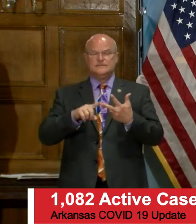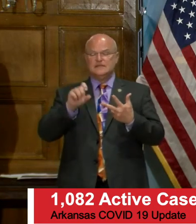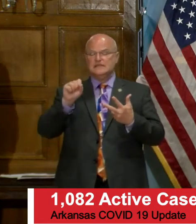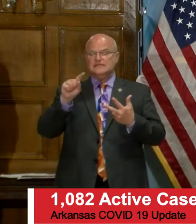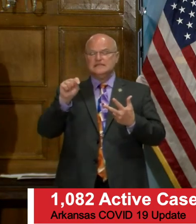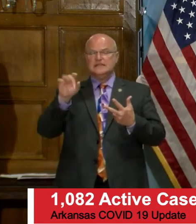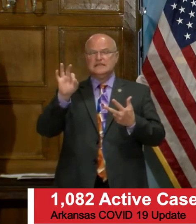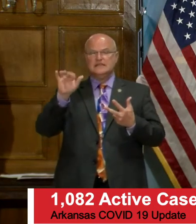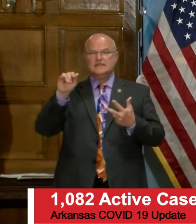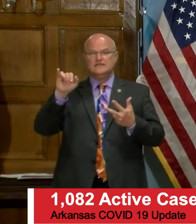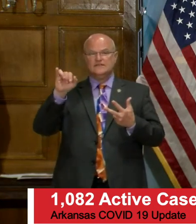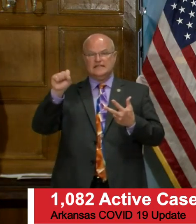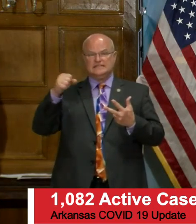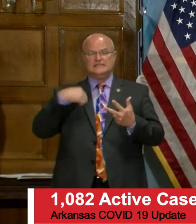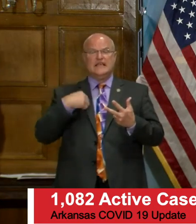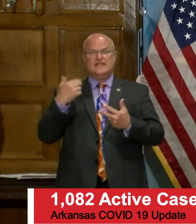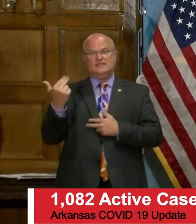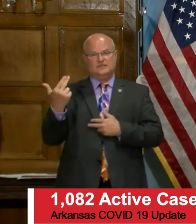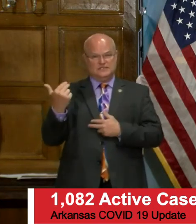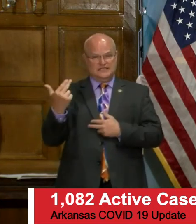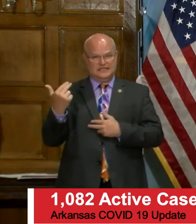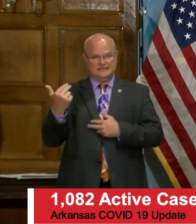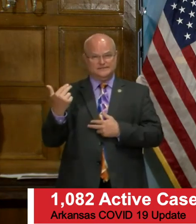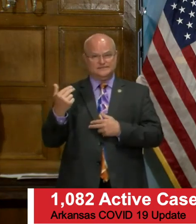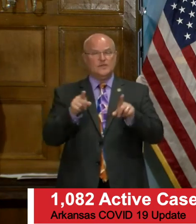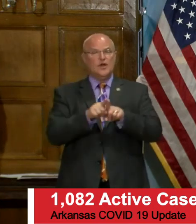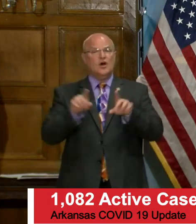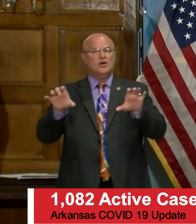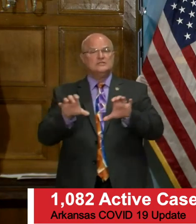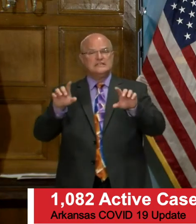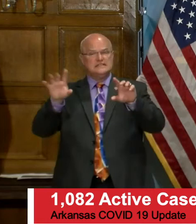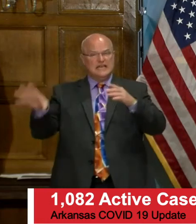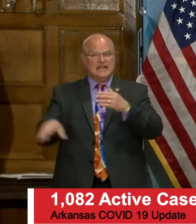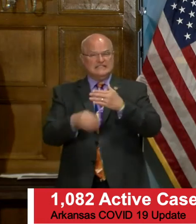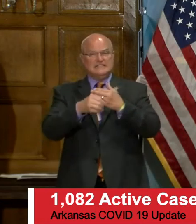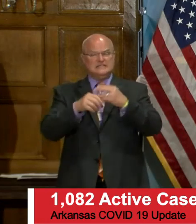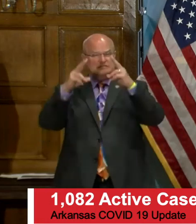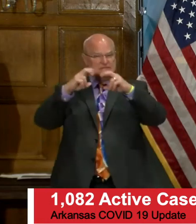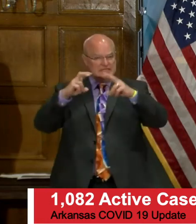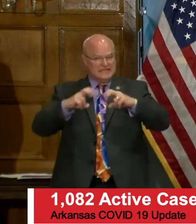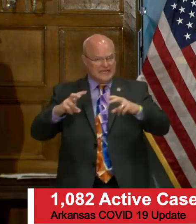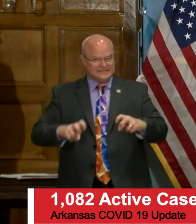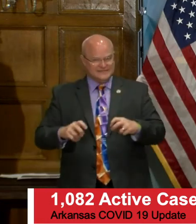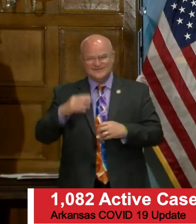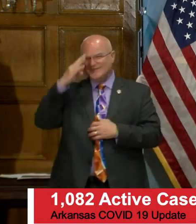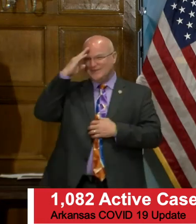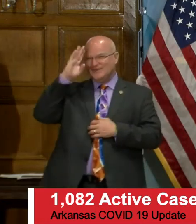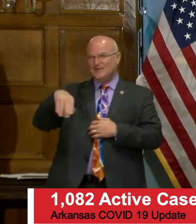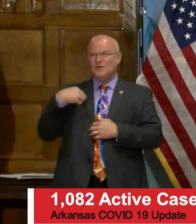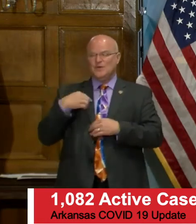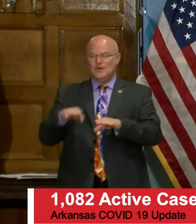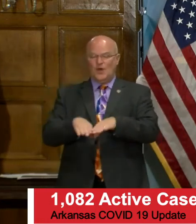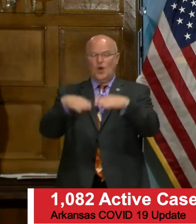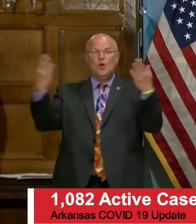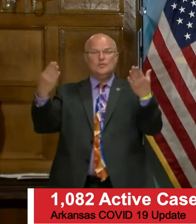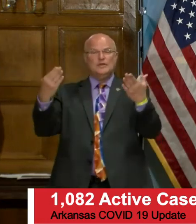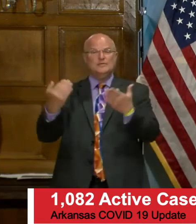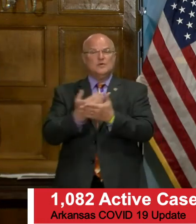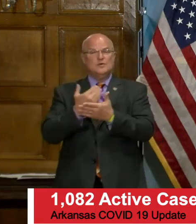St. Francis County had 13. We've also done some additional analysis. Of course, we opened up a number